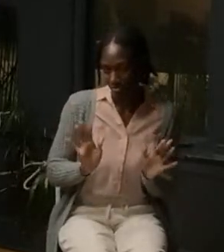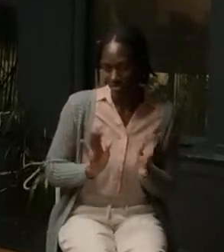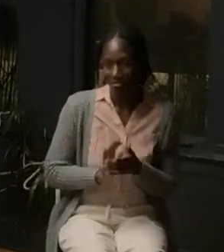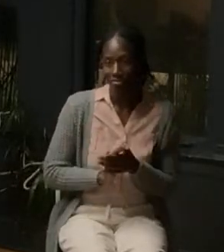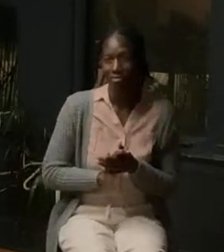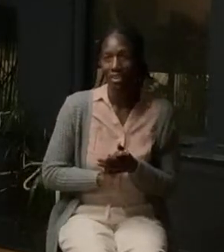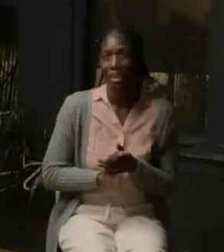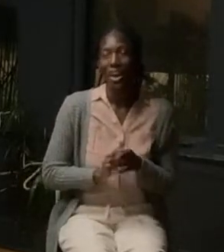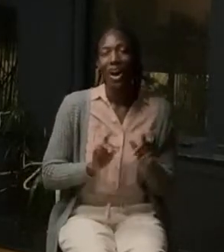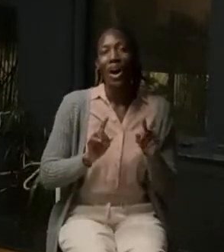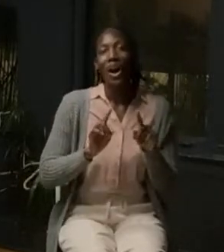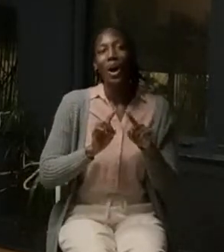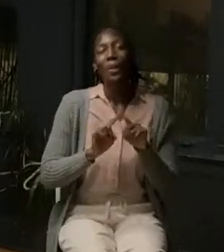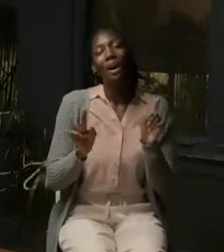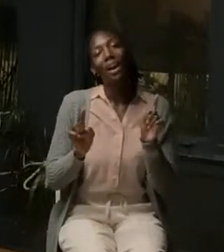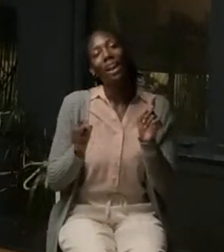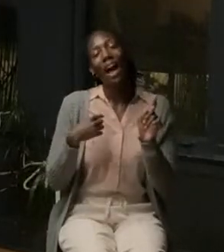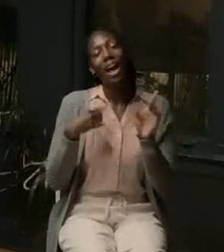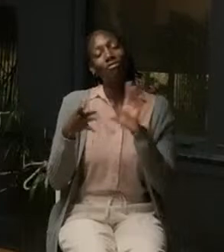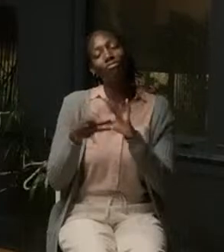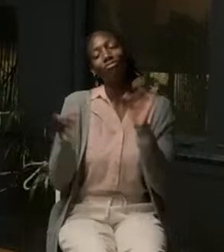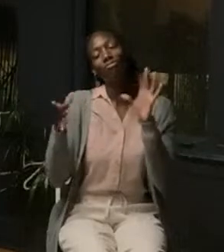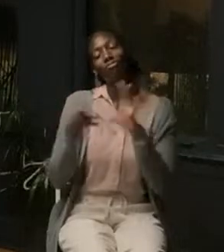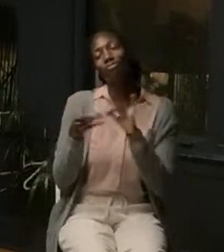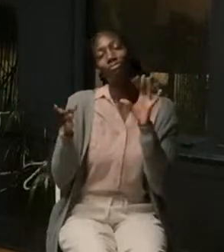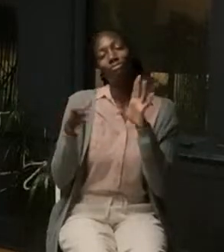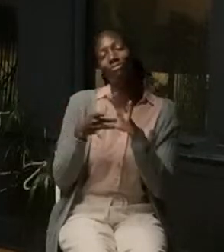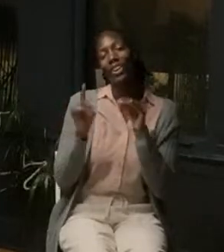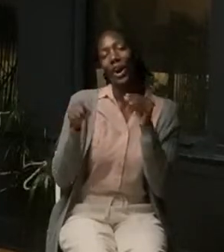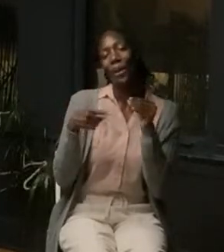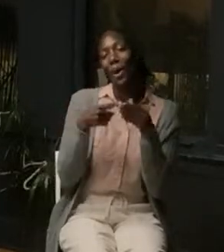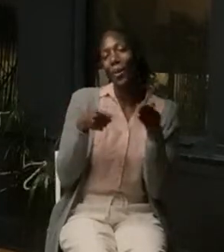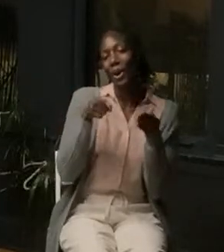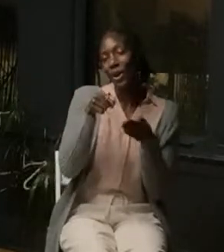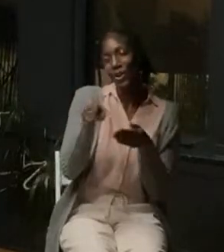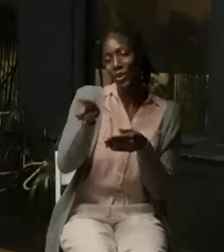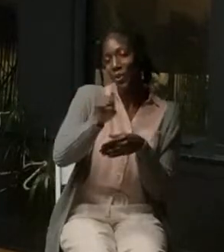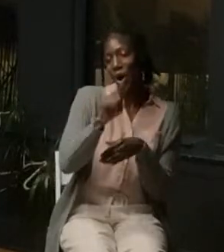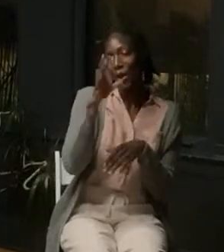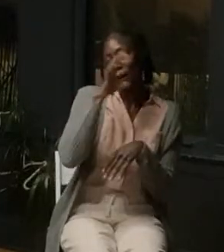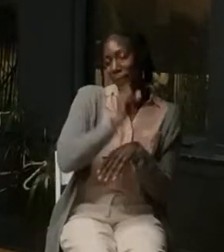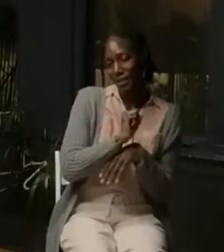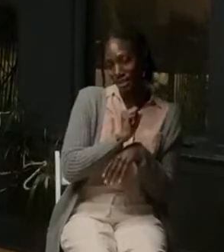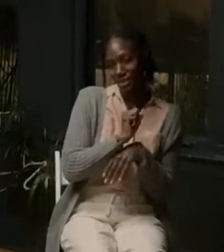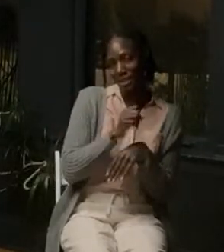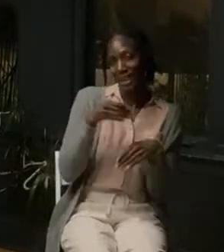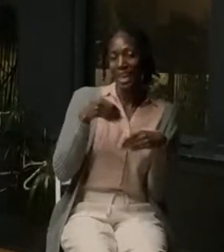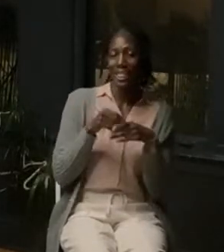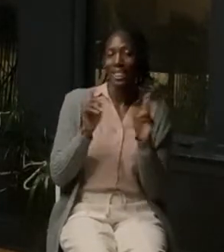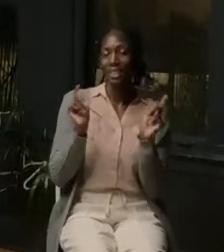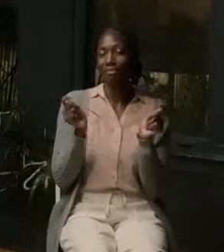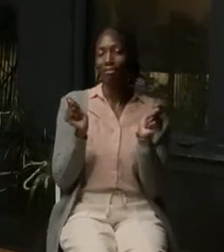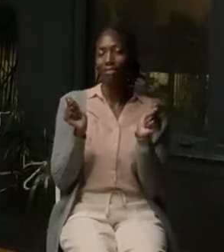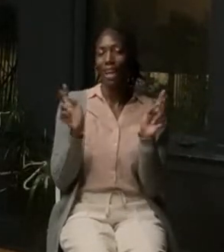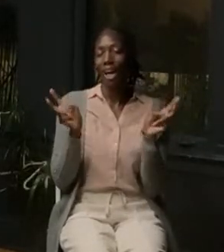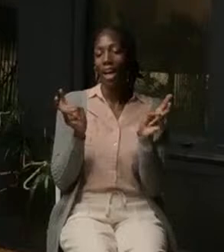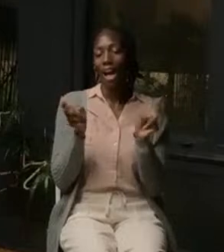This is just me telling you what you're missing at the cookout.